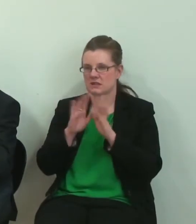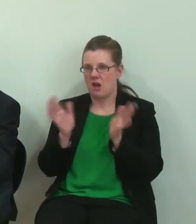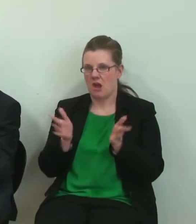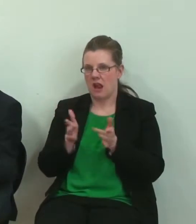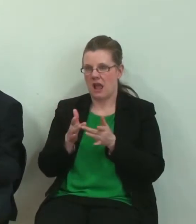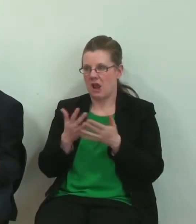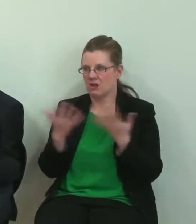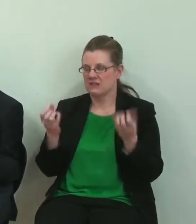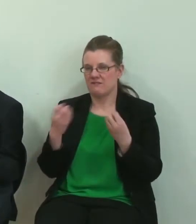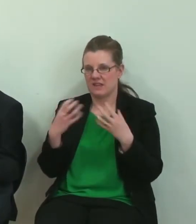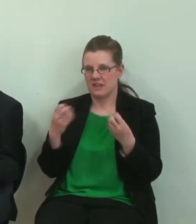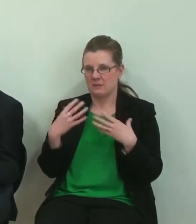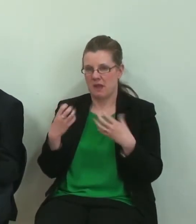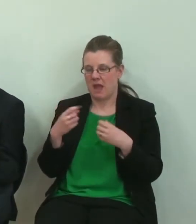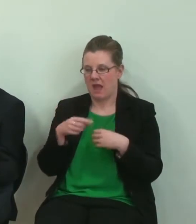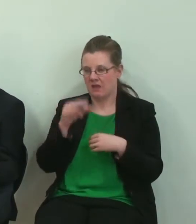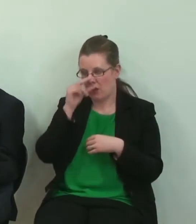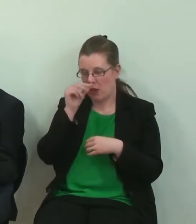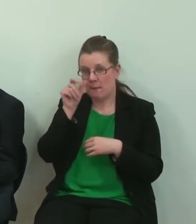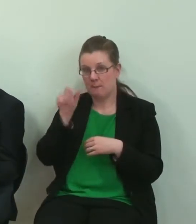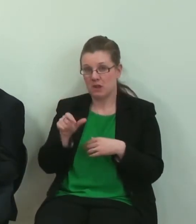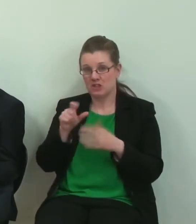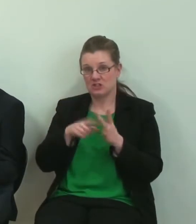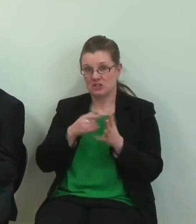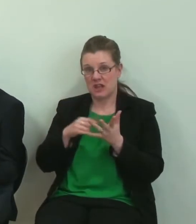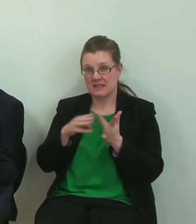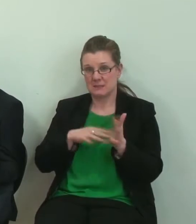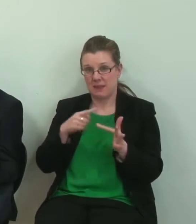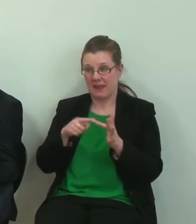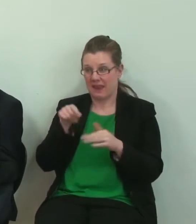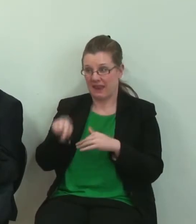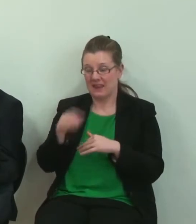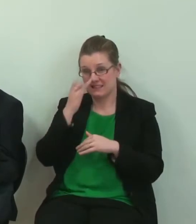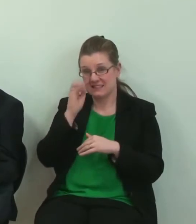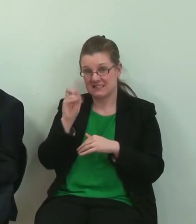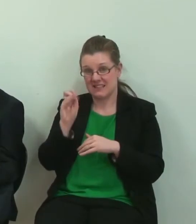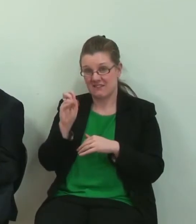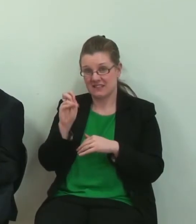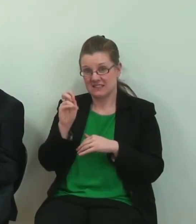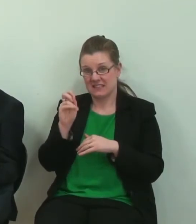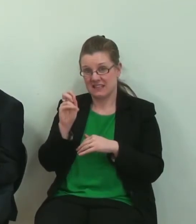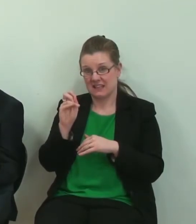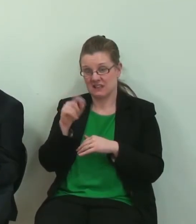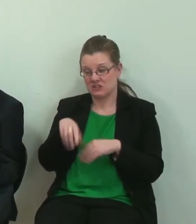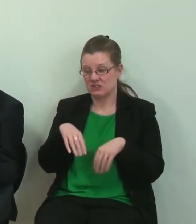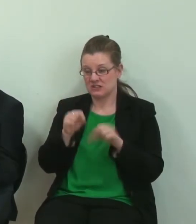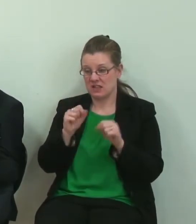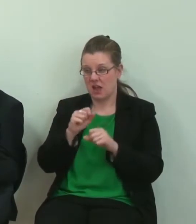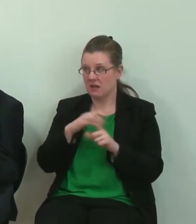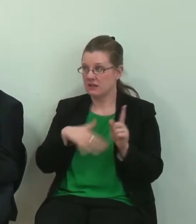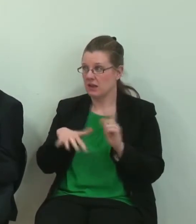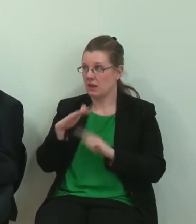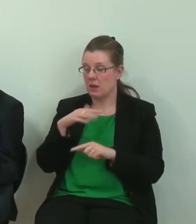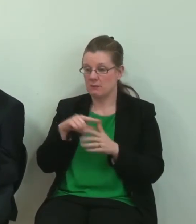feedback on this. The young person is Jasmine. Jasmine is 17 years old, and she started a community